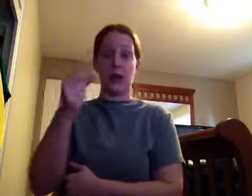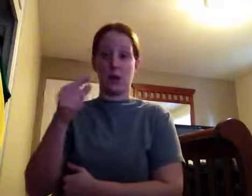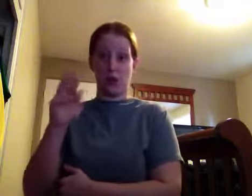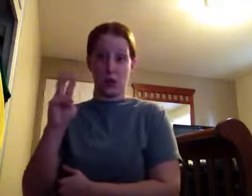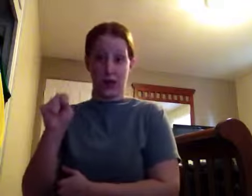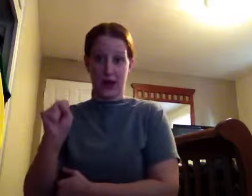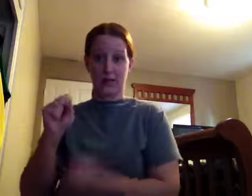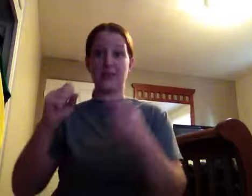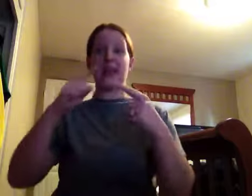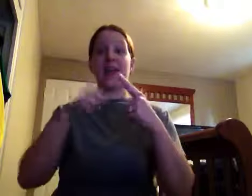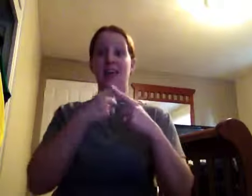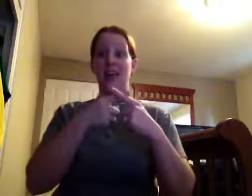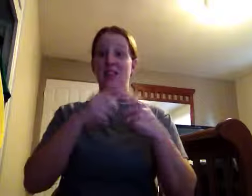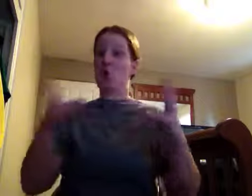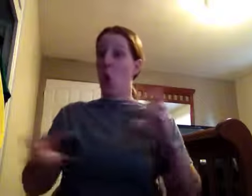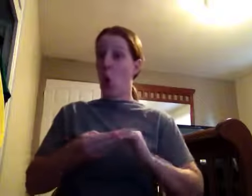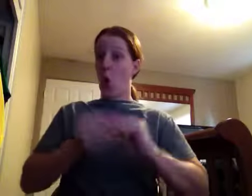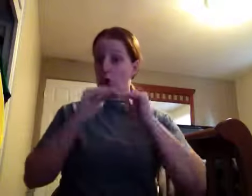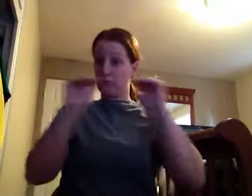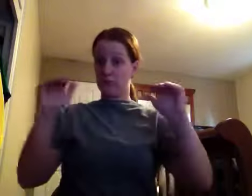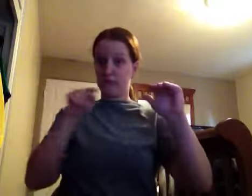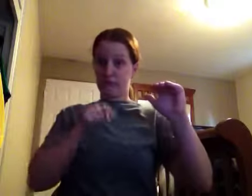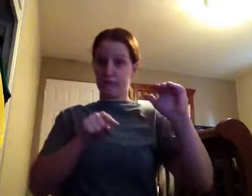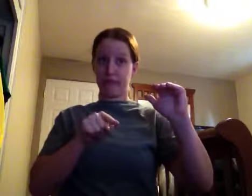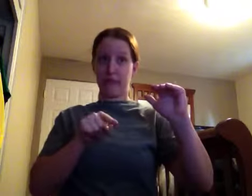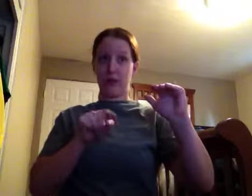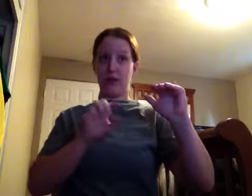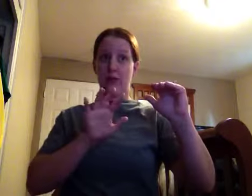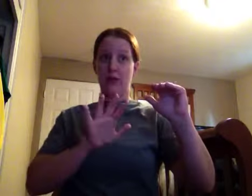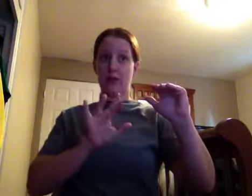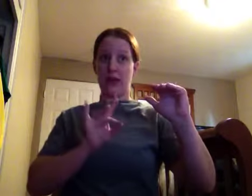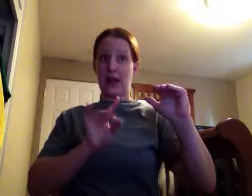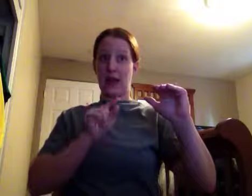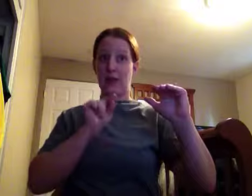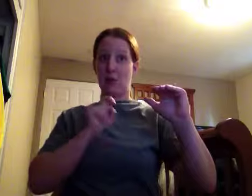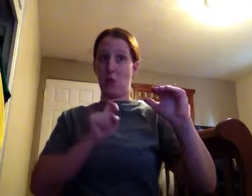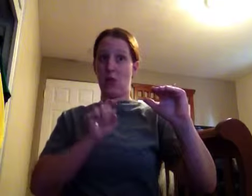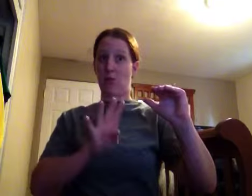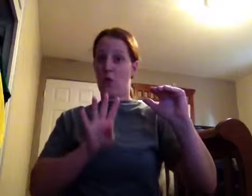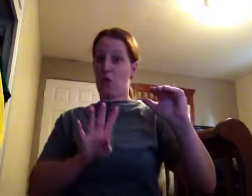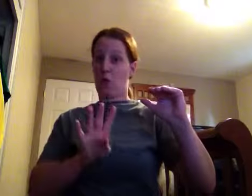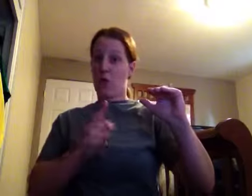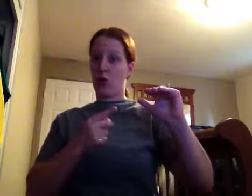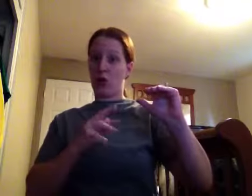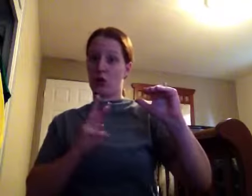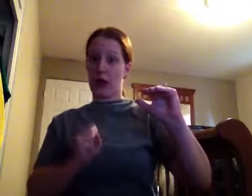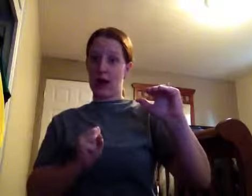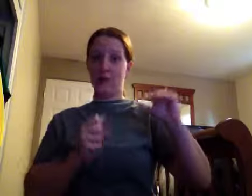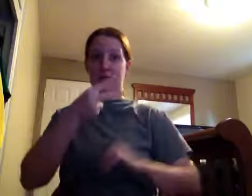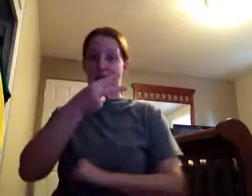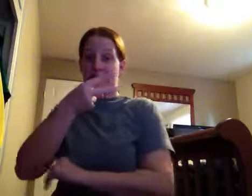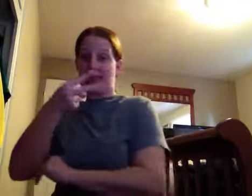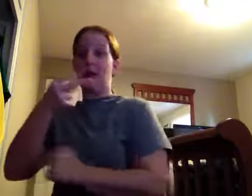and then you multiply that by 100. And when you do your math, which I'll do in a minute, that is the percent of sodium in this